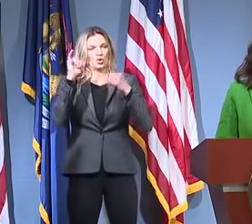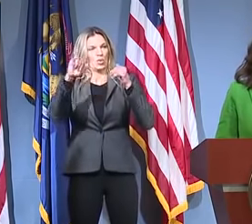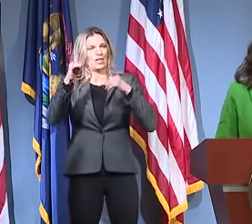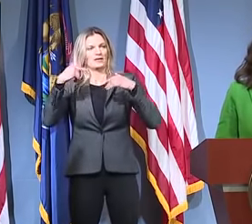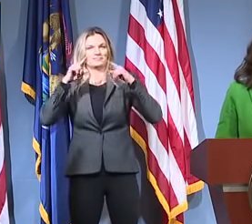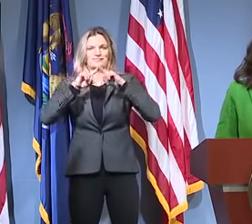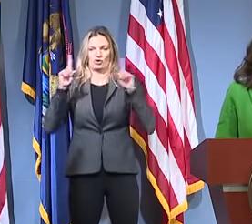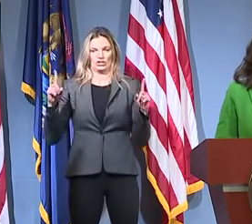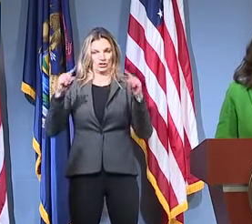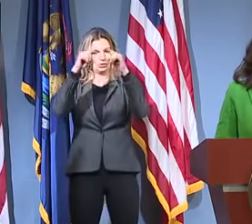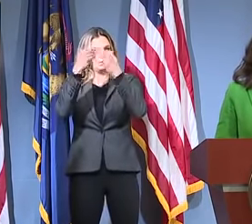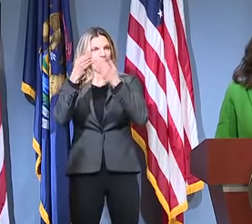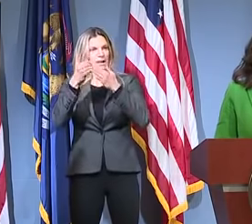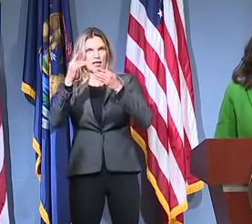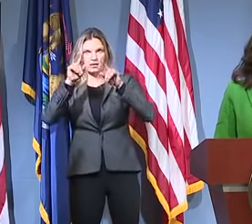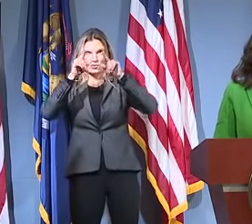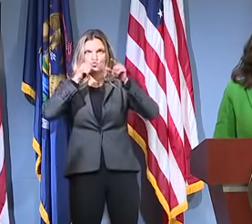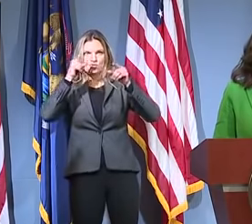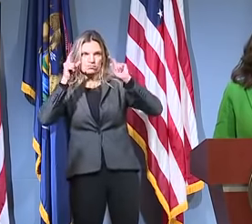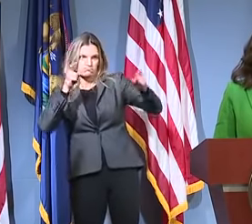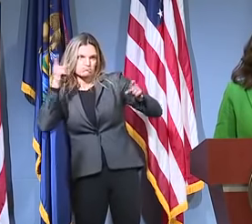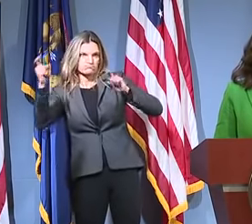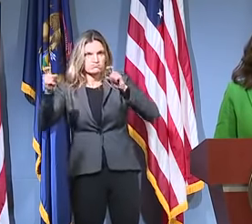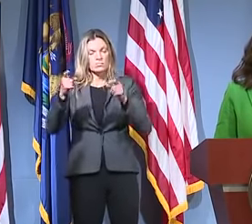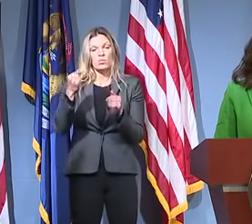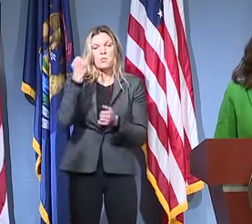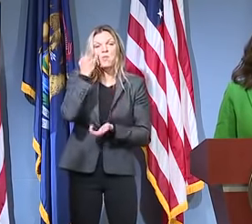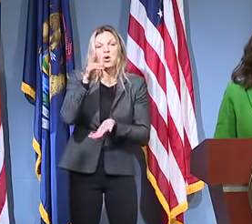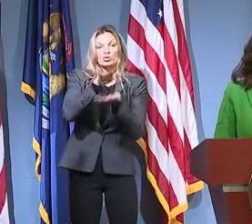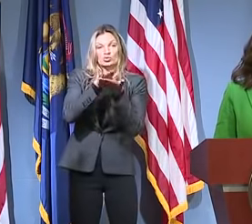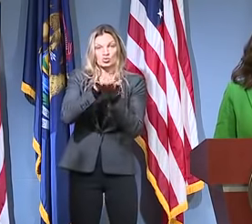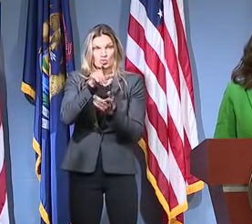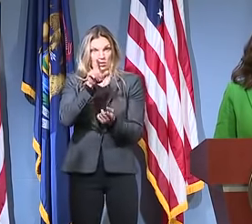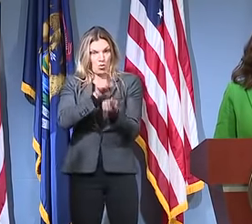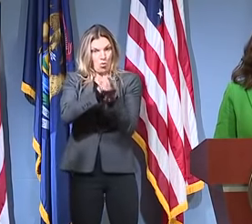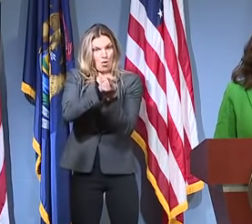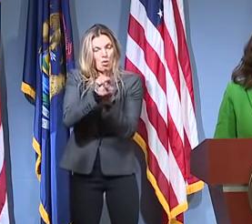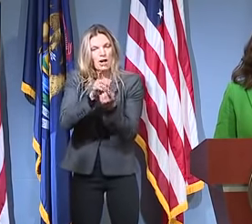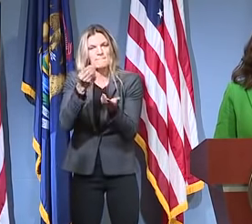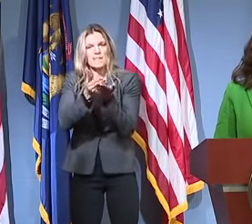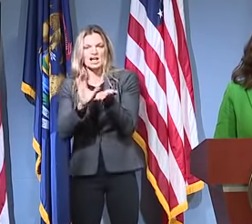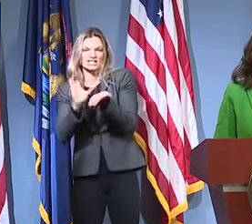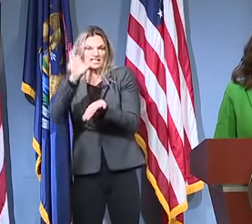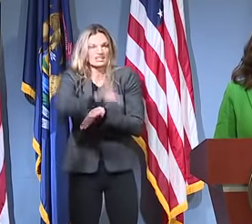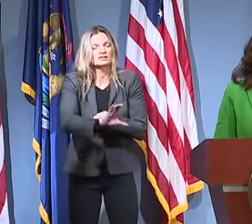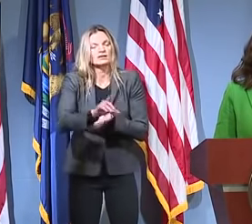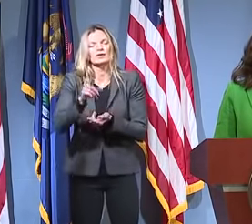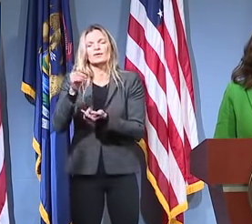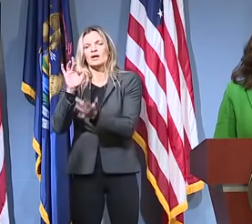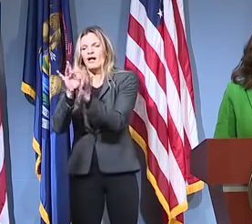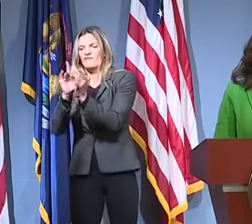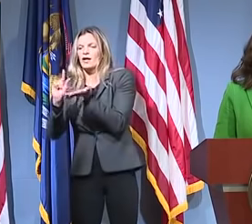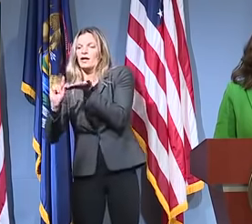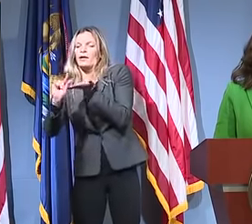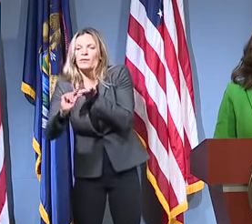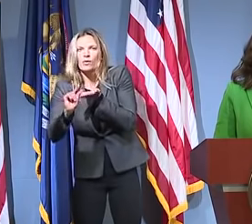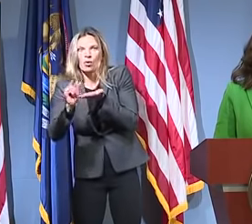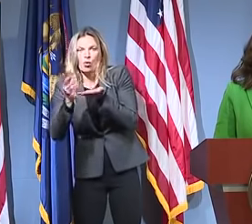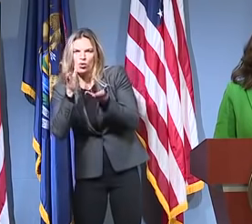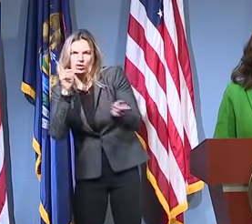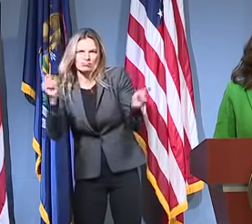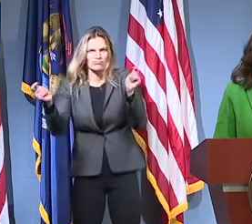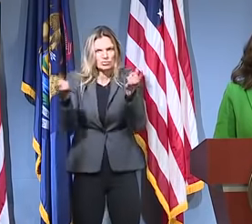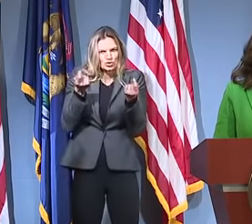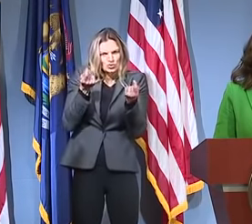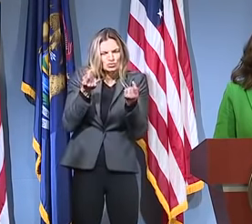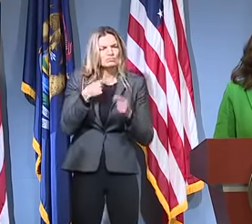offering virtual and in-person learning. Will you approve anything that would lower the funding levels for schools that are choosing